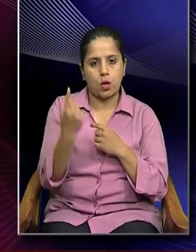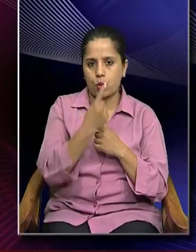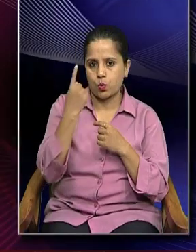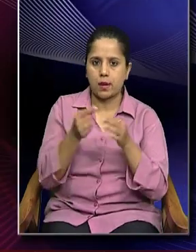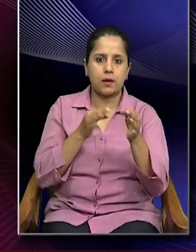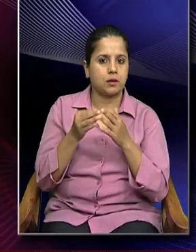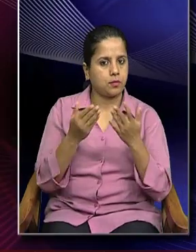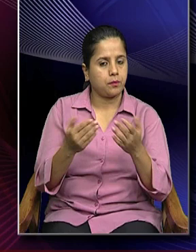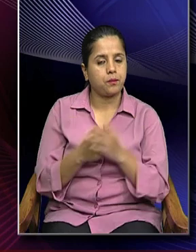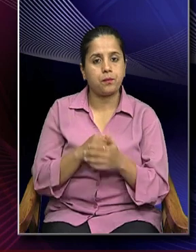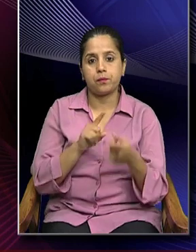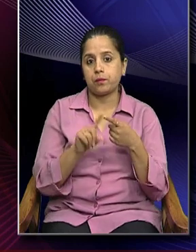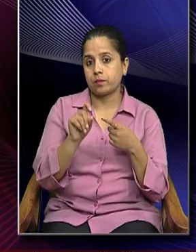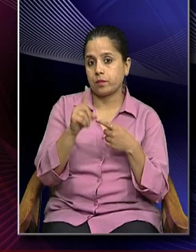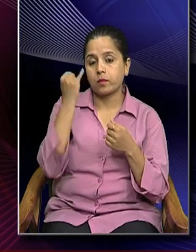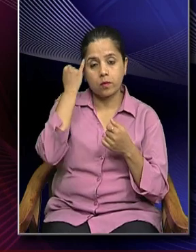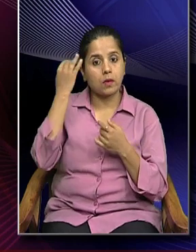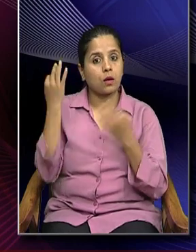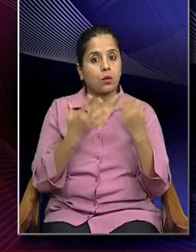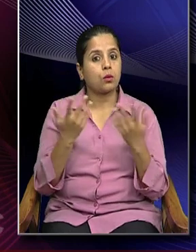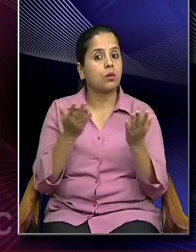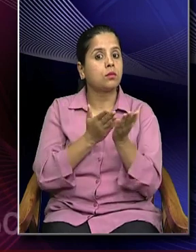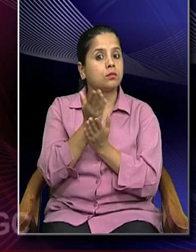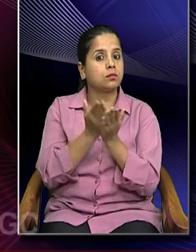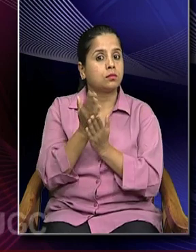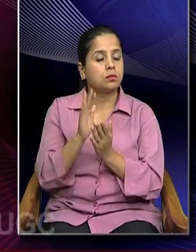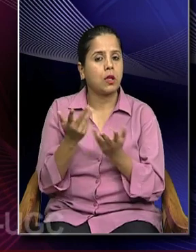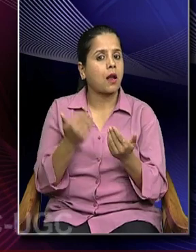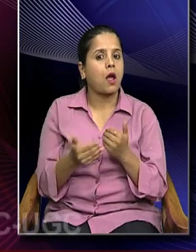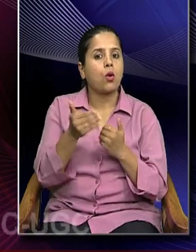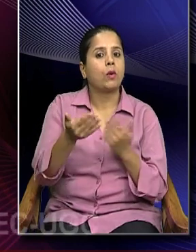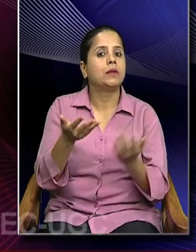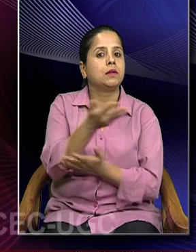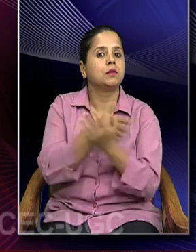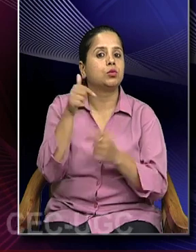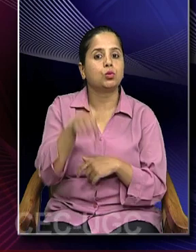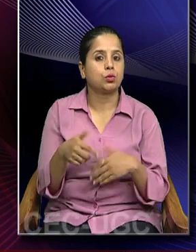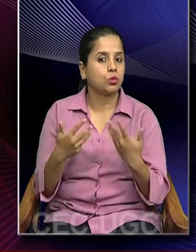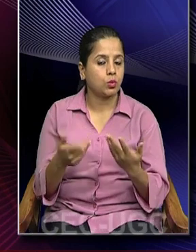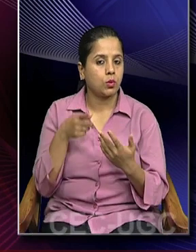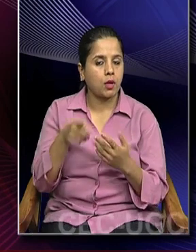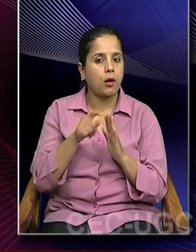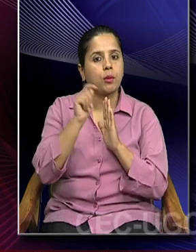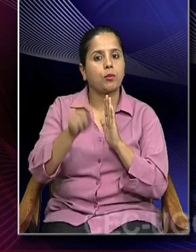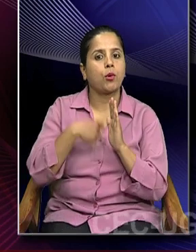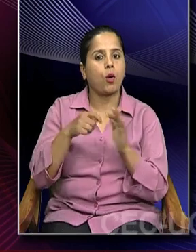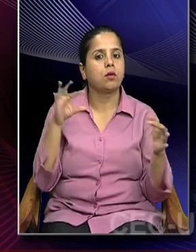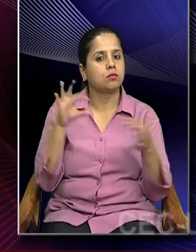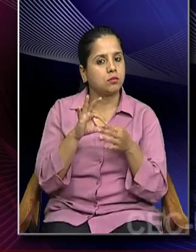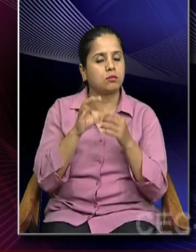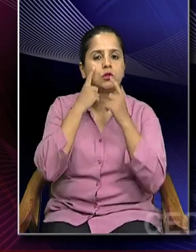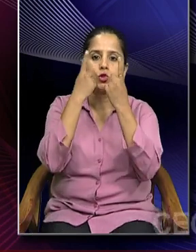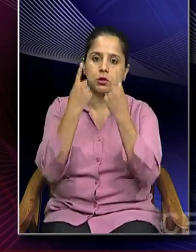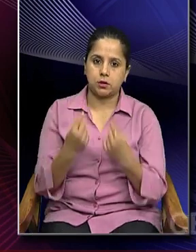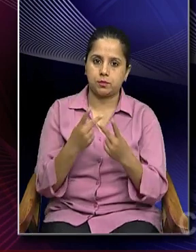one. The first innovative assessment method what we are going to discuss today is the project-based